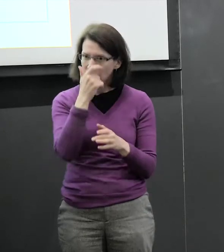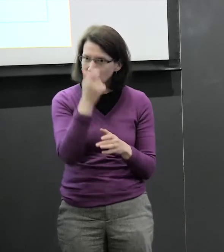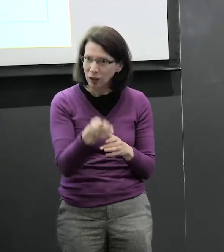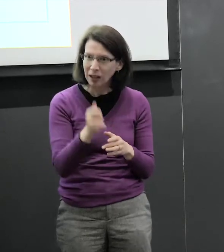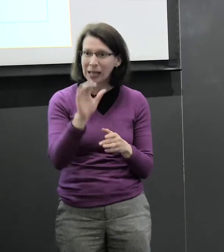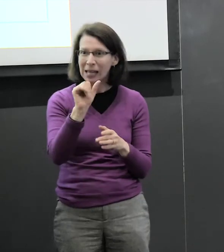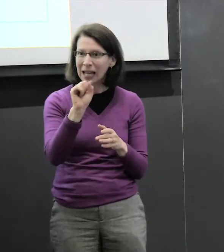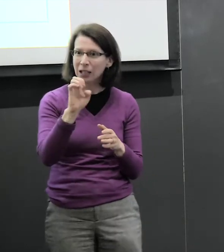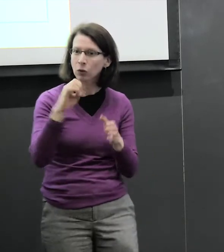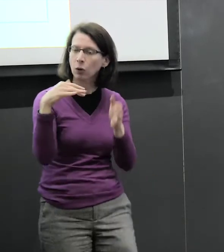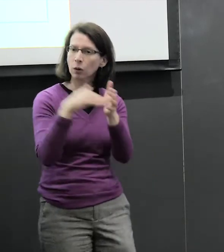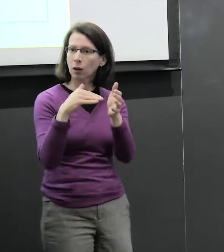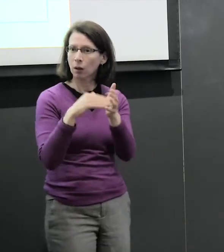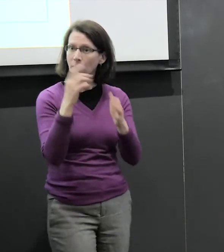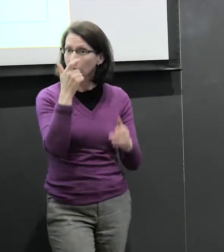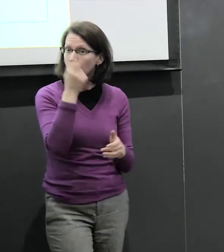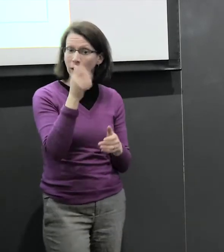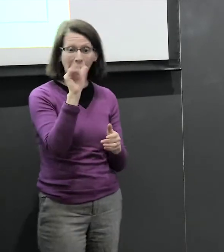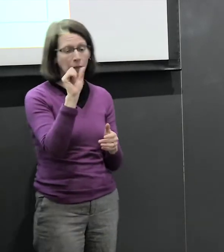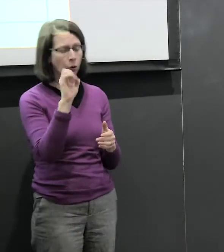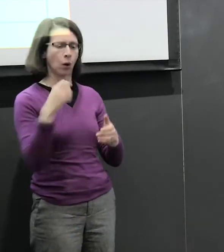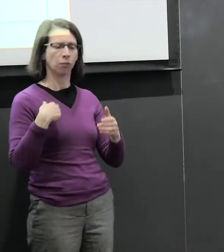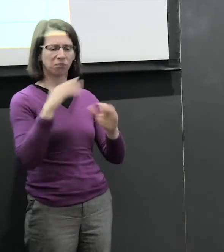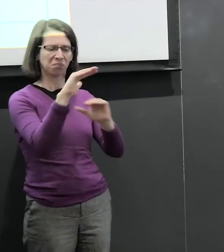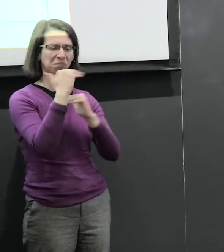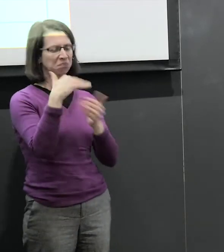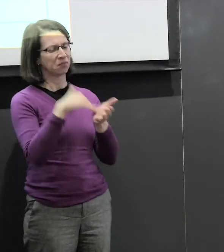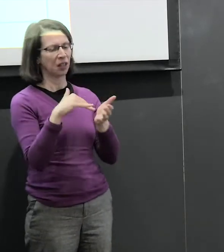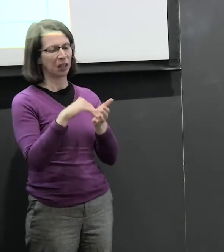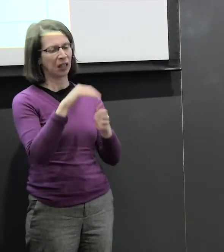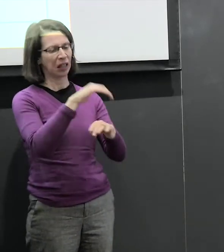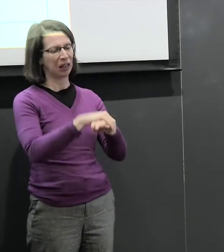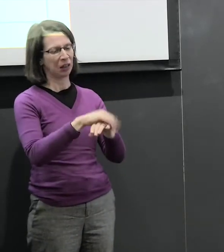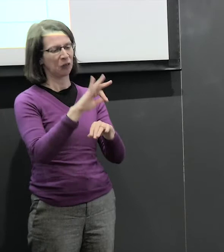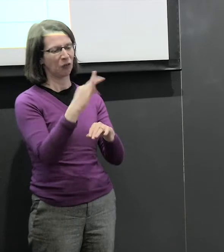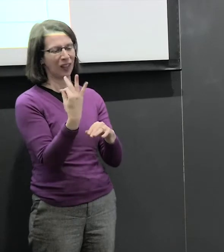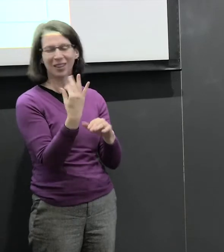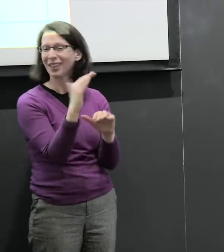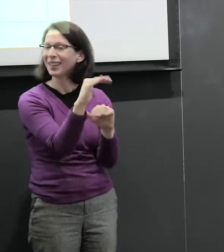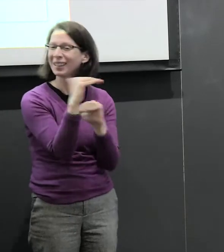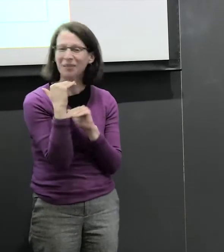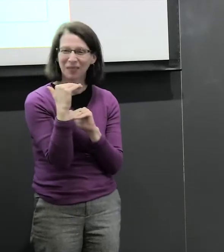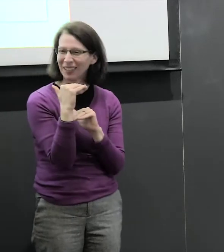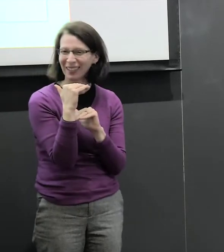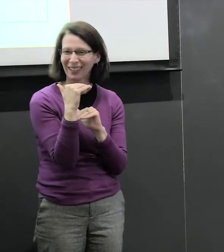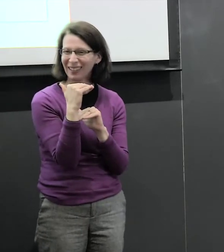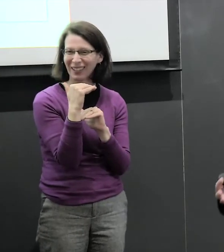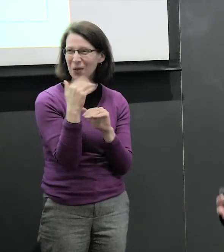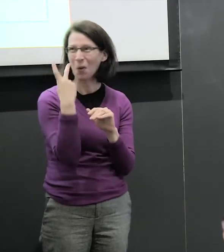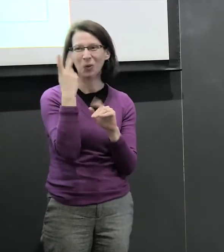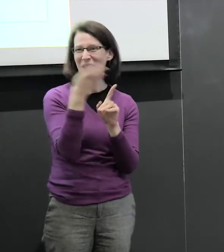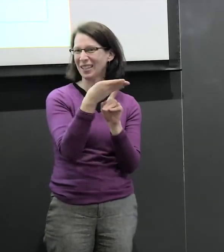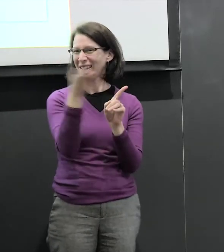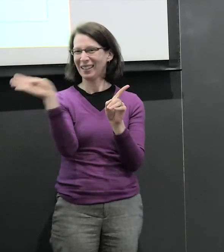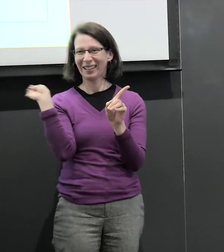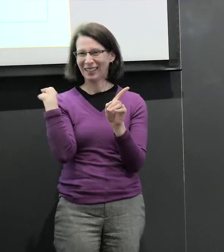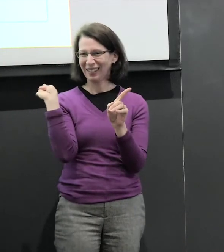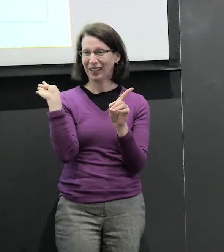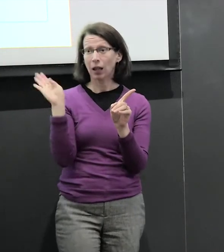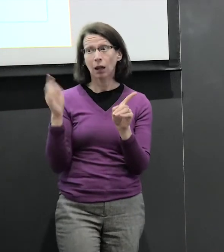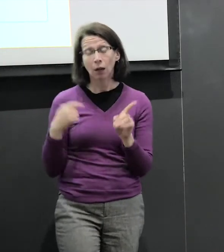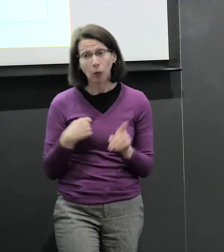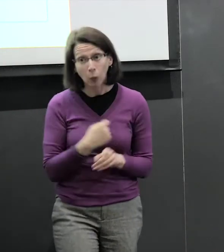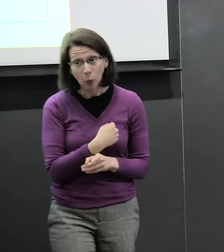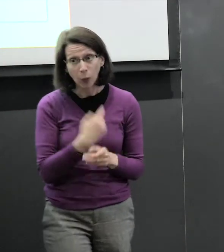just English and French. If we're interested in the full range of